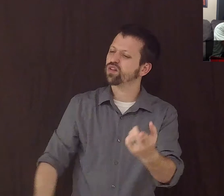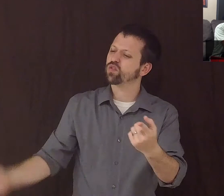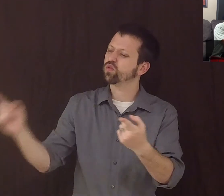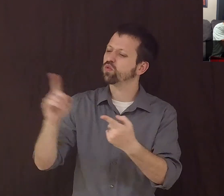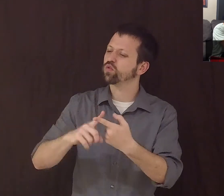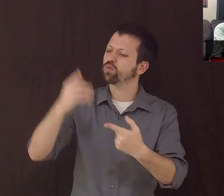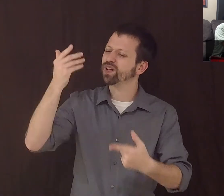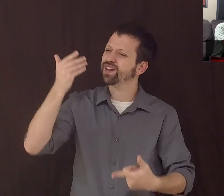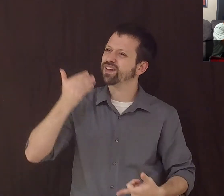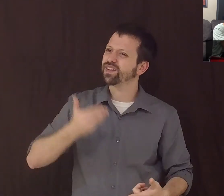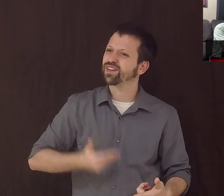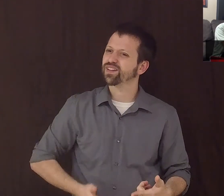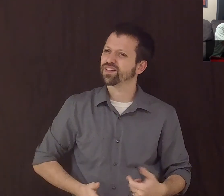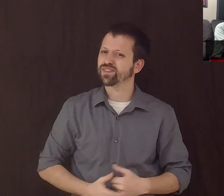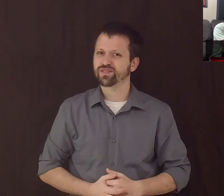to me.